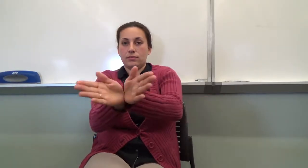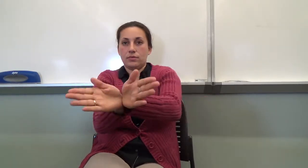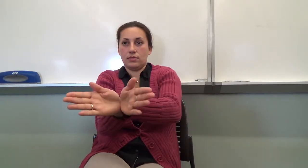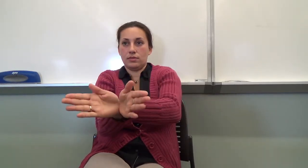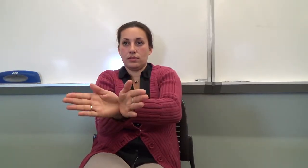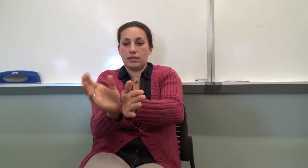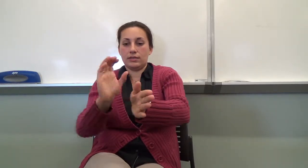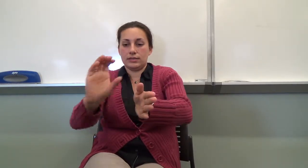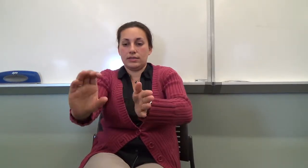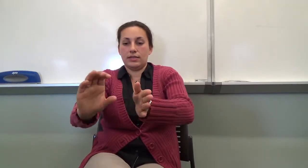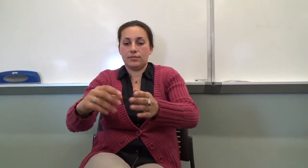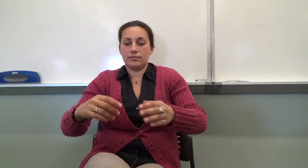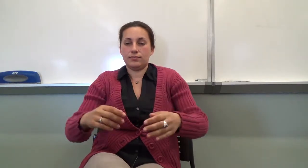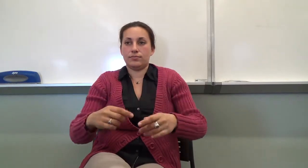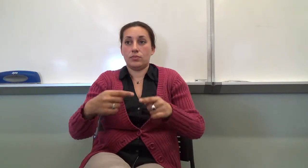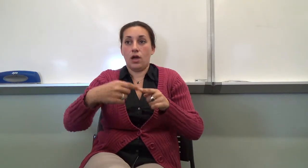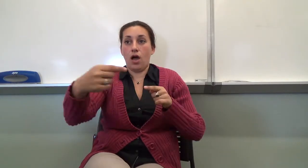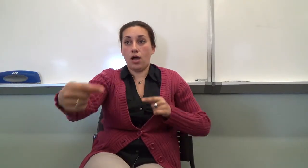are called vertical angles.